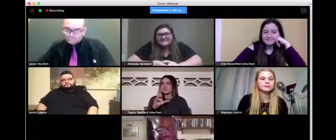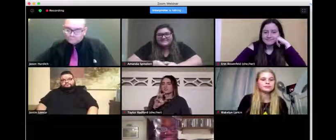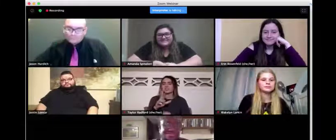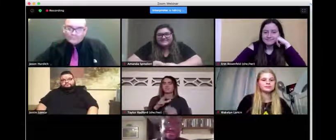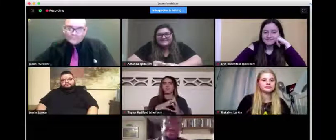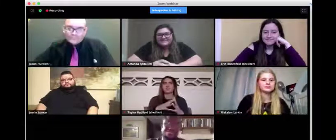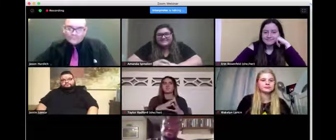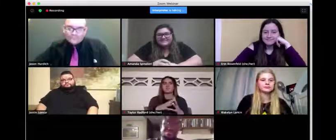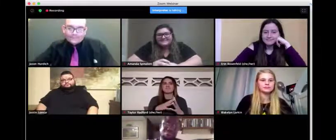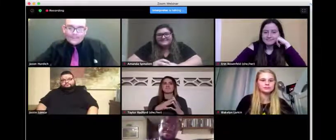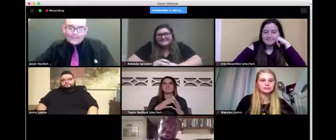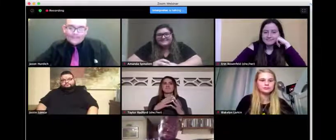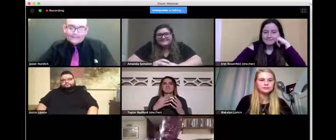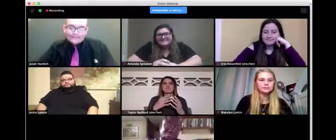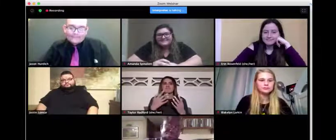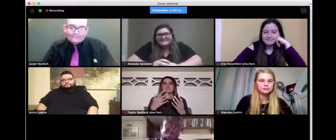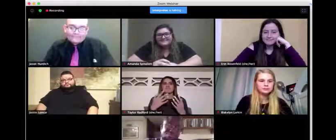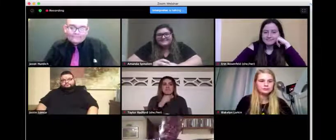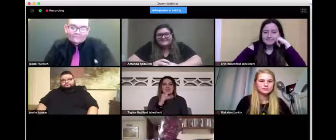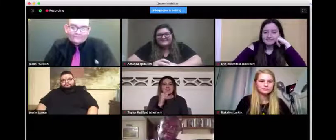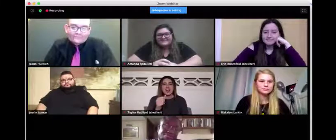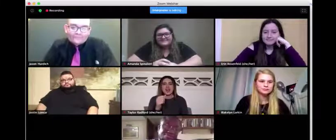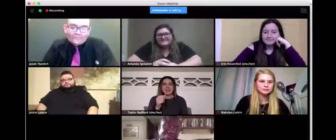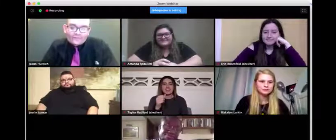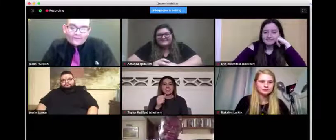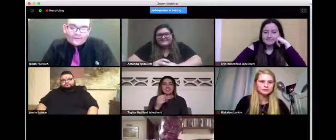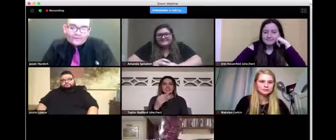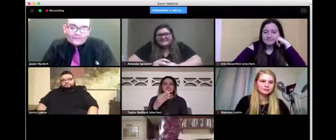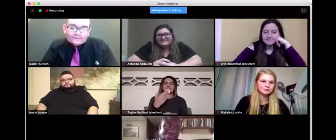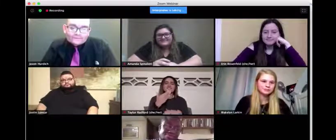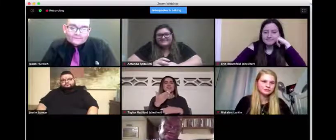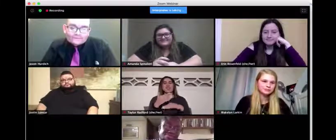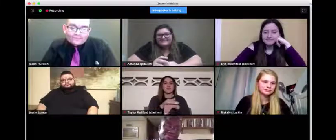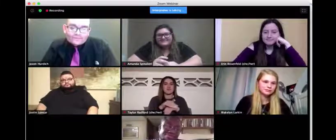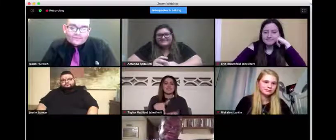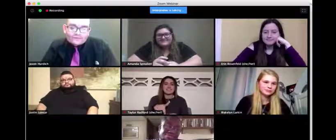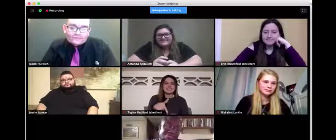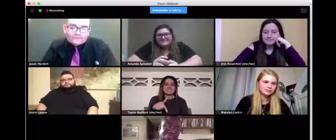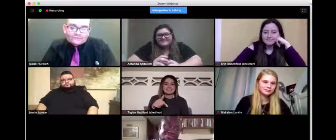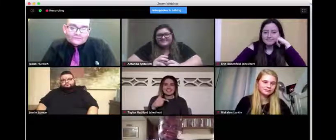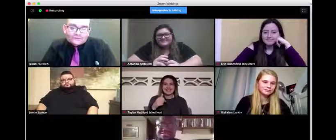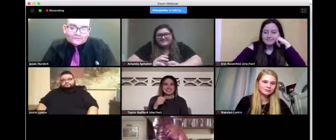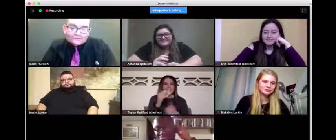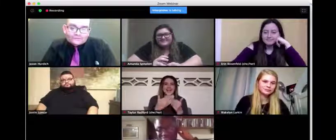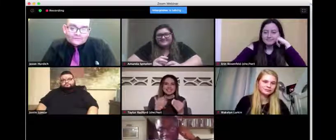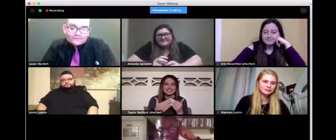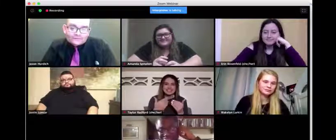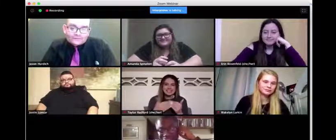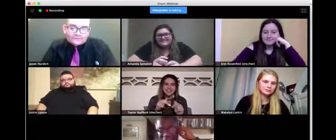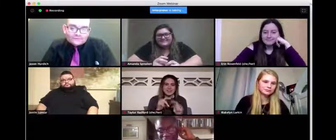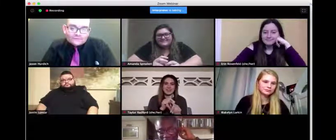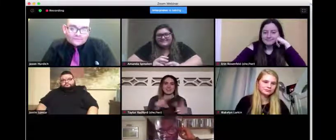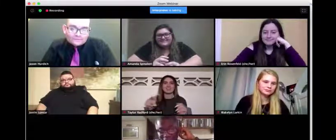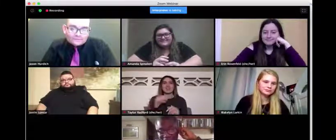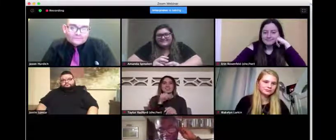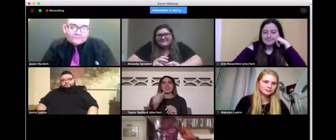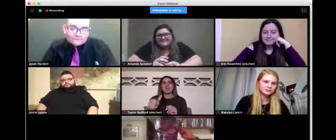I'm not so great with it's not easy. It's not easy at all. It's not all fun and games. The most